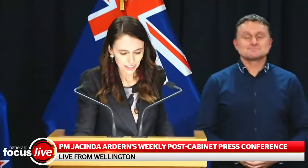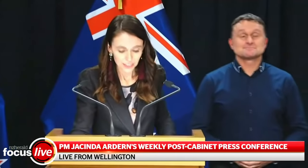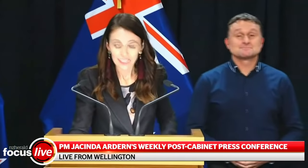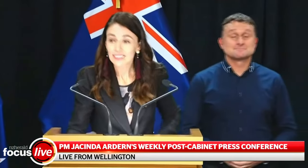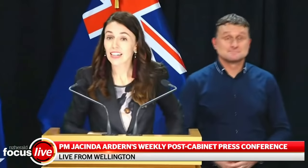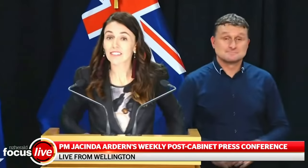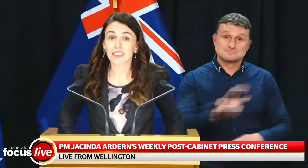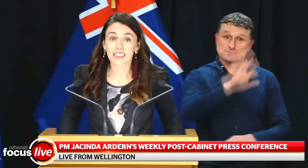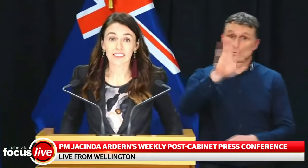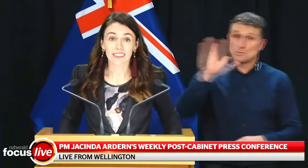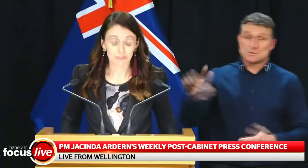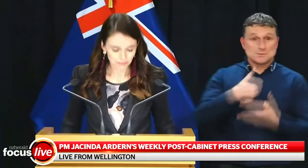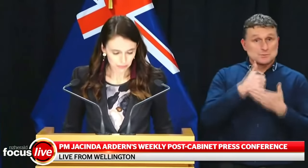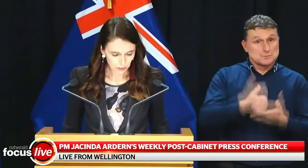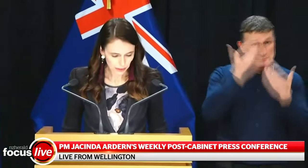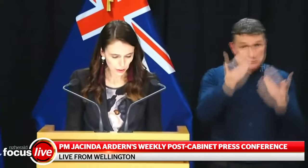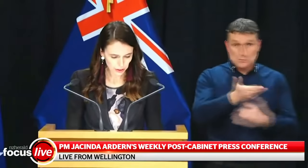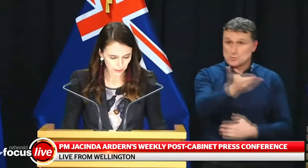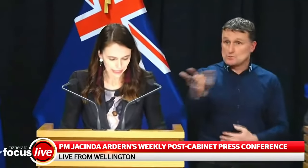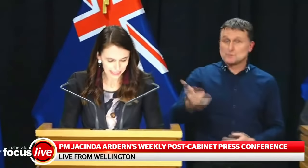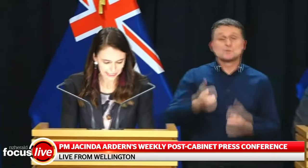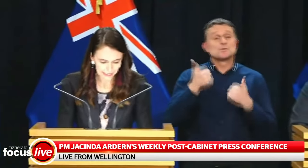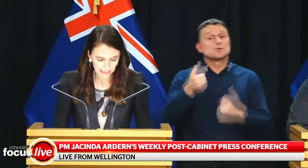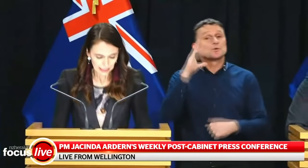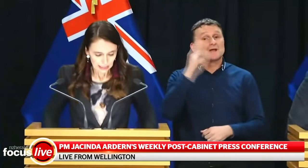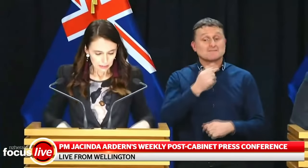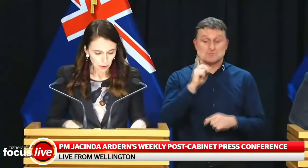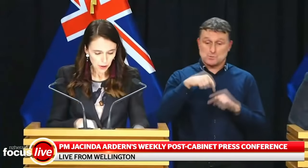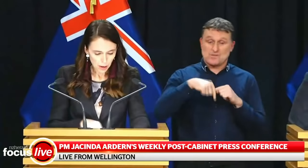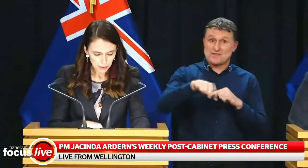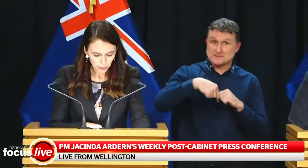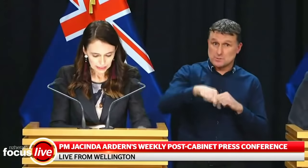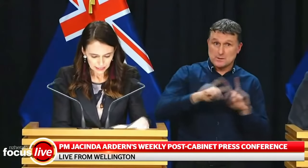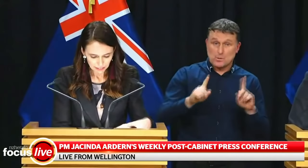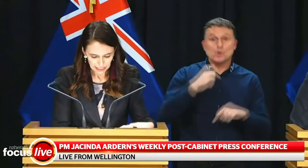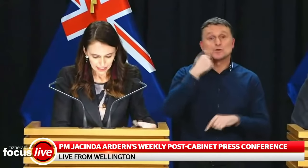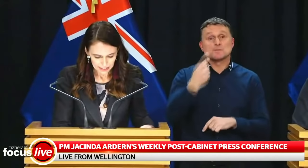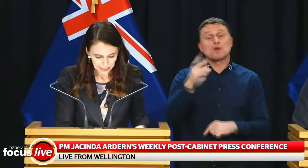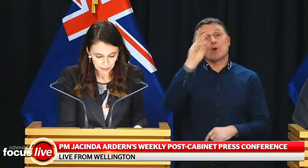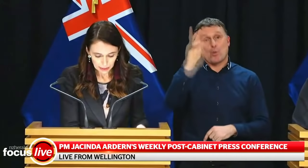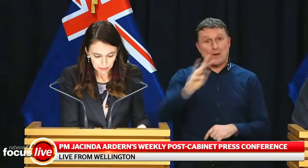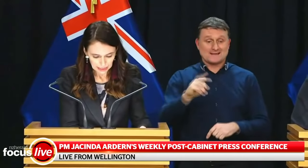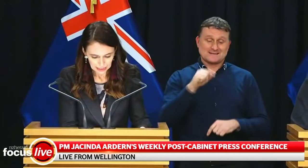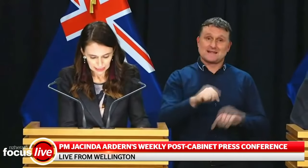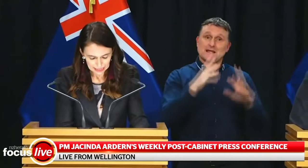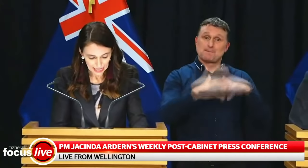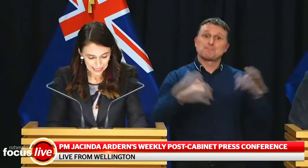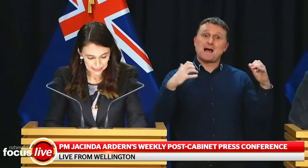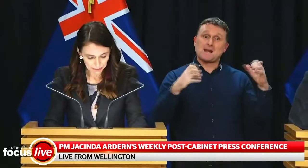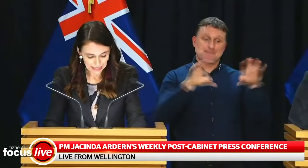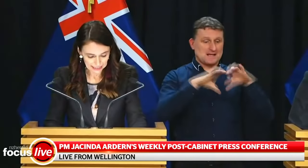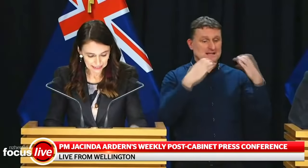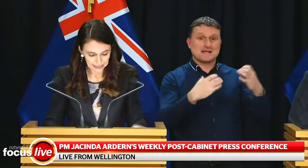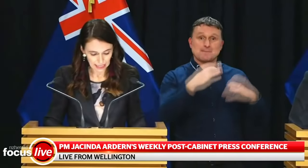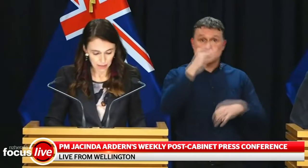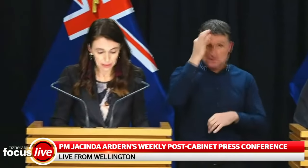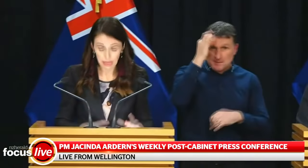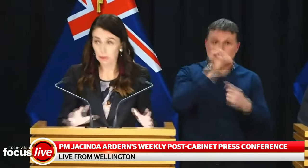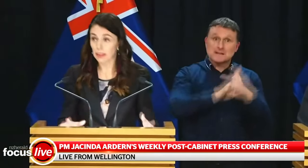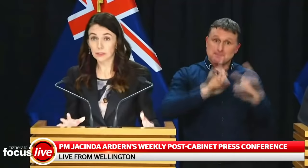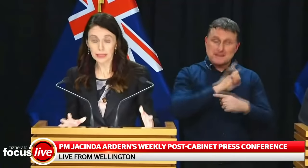Kia ora koutou katoa. Good afternoon, everyone. A quick look to the week ahead. Tomorrow I'm in Wellington for the House, Cabinet committees and